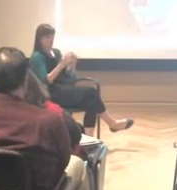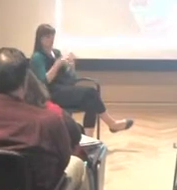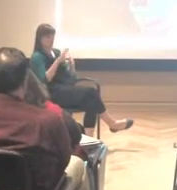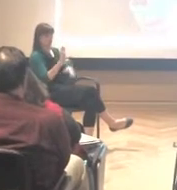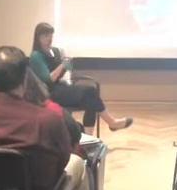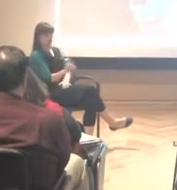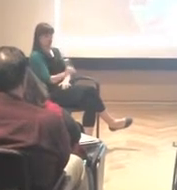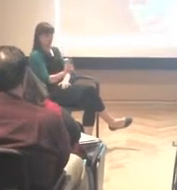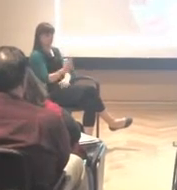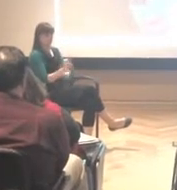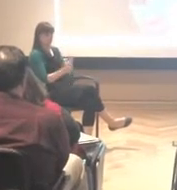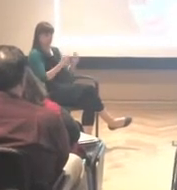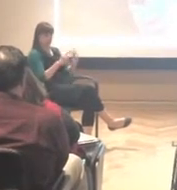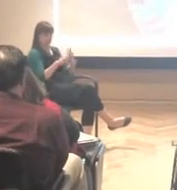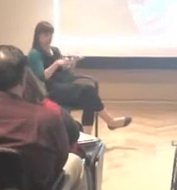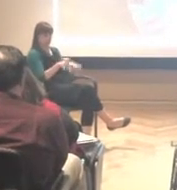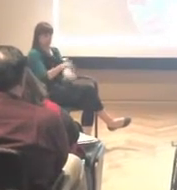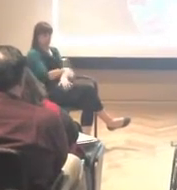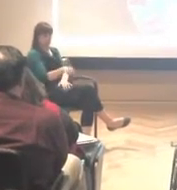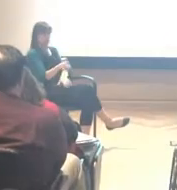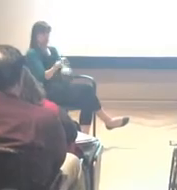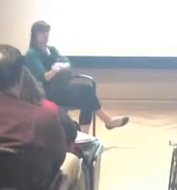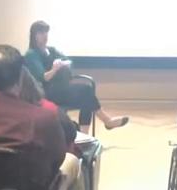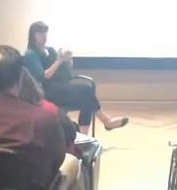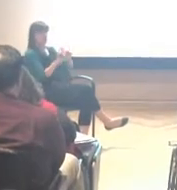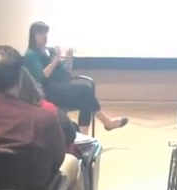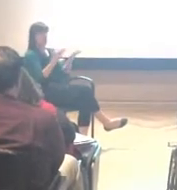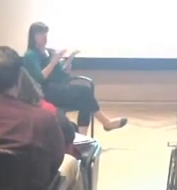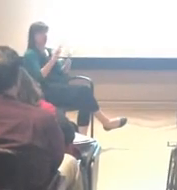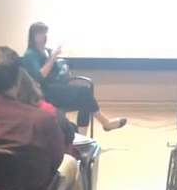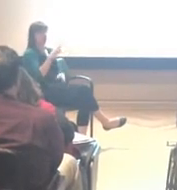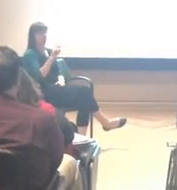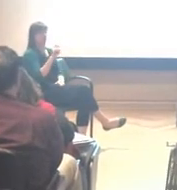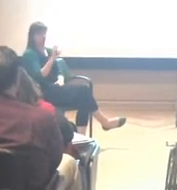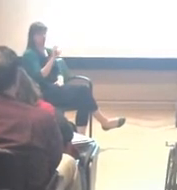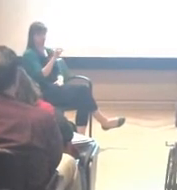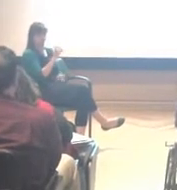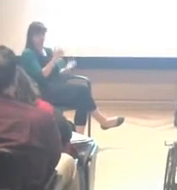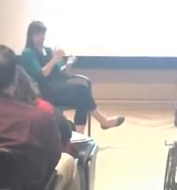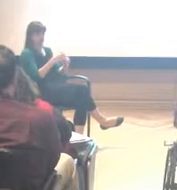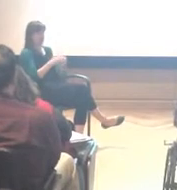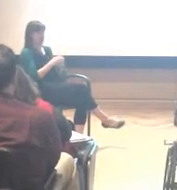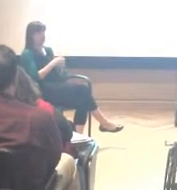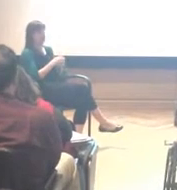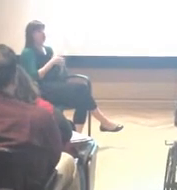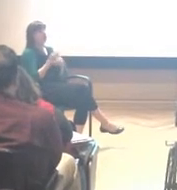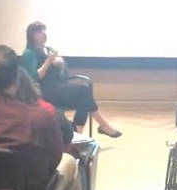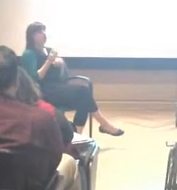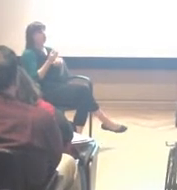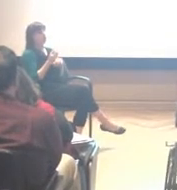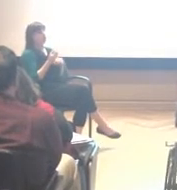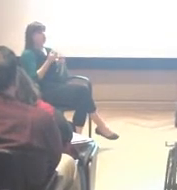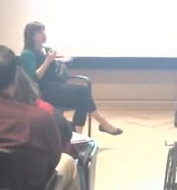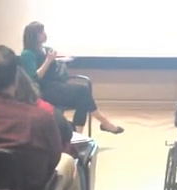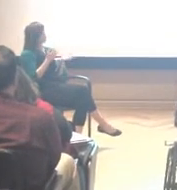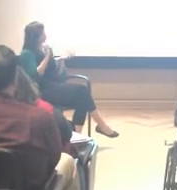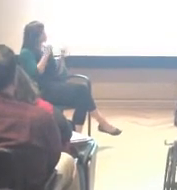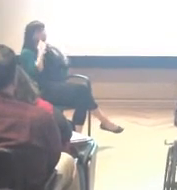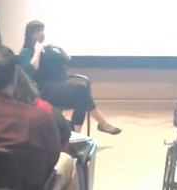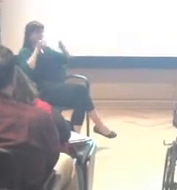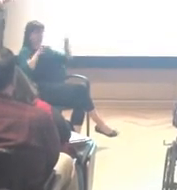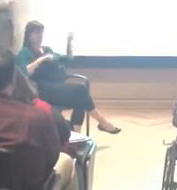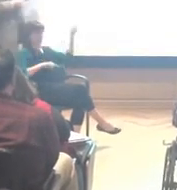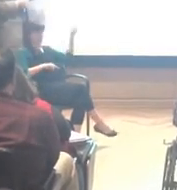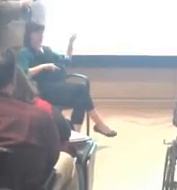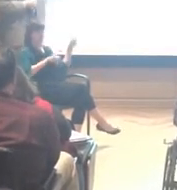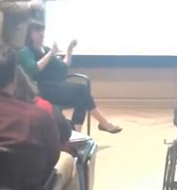started doing this, and he's now moved back, and he's at Harvard. And so this is the success. So this